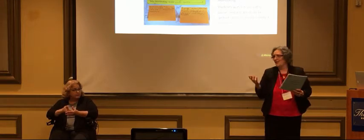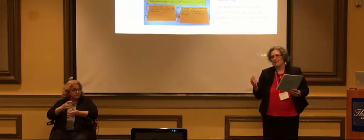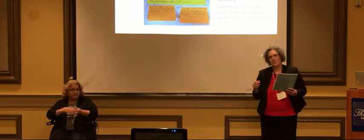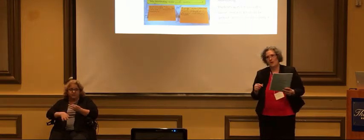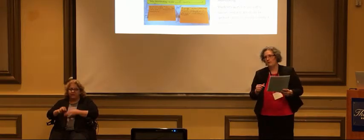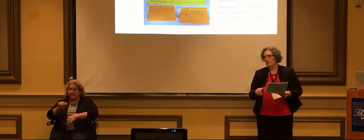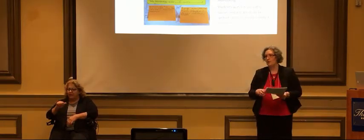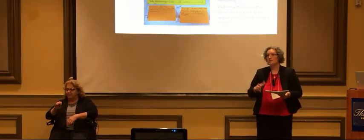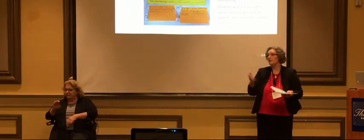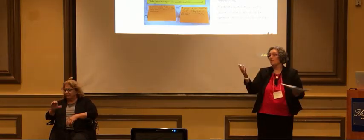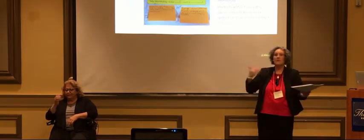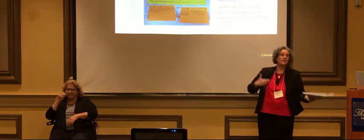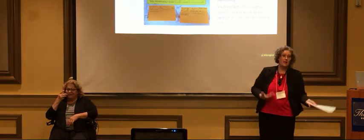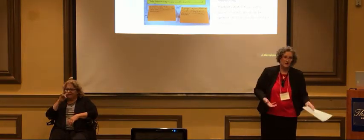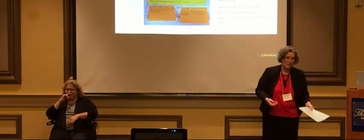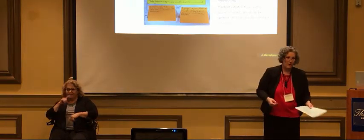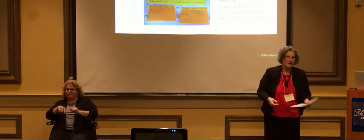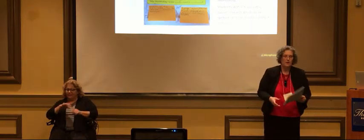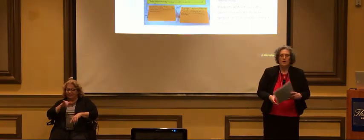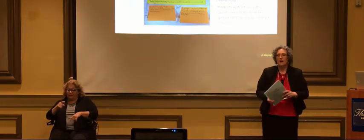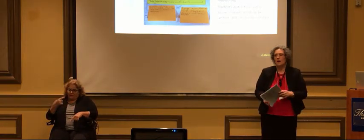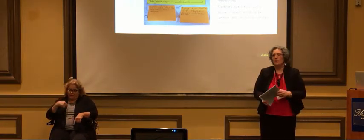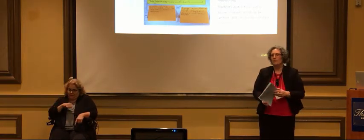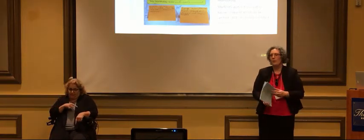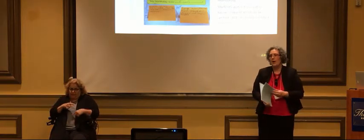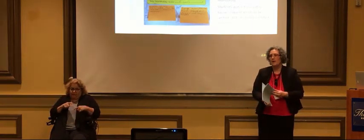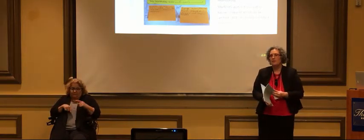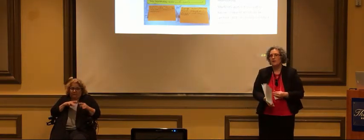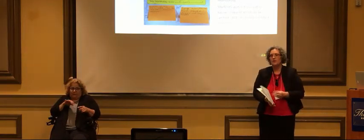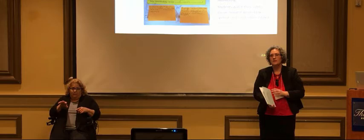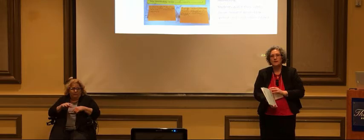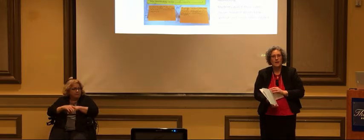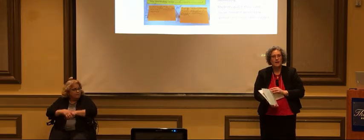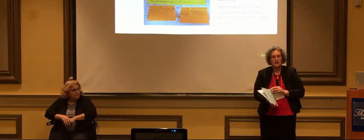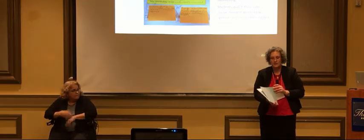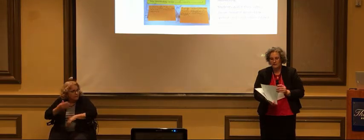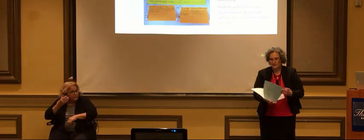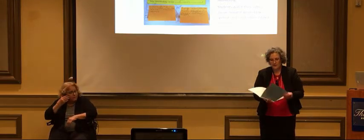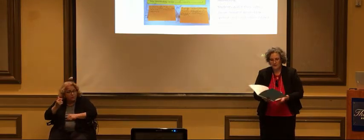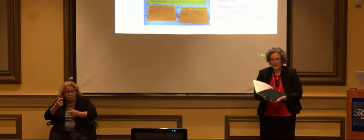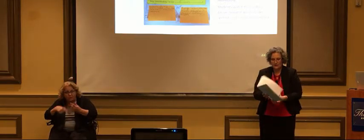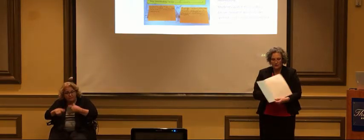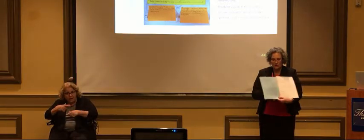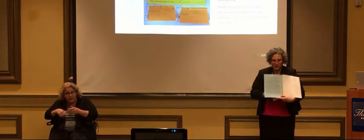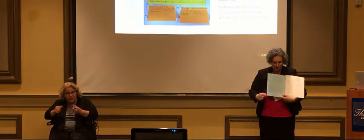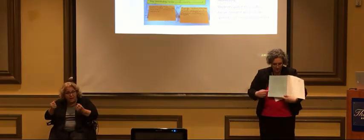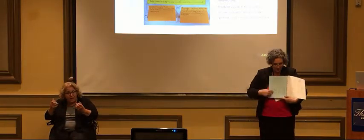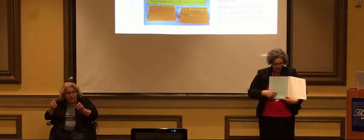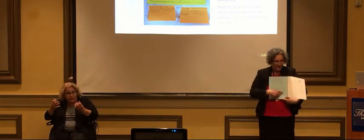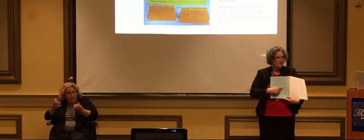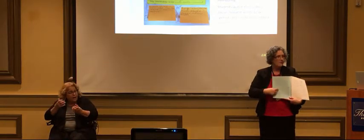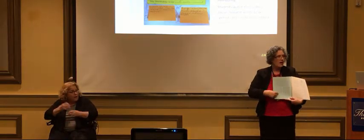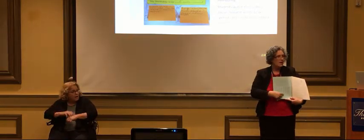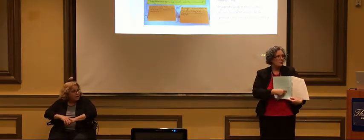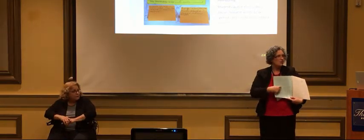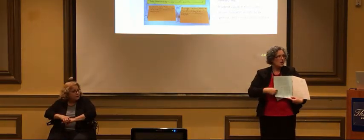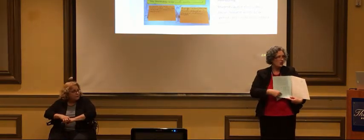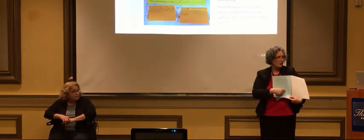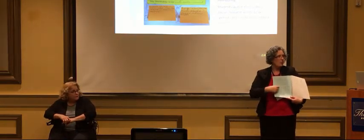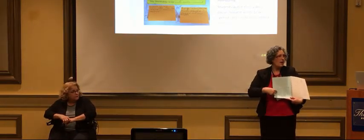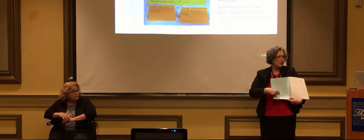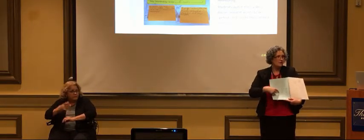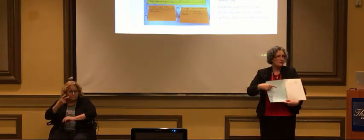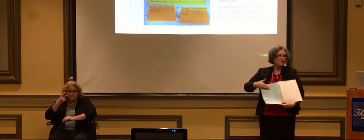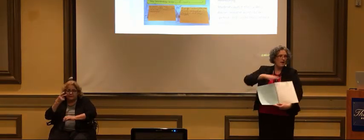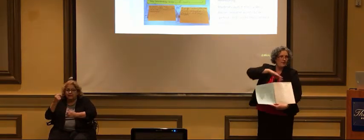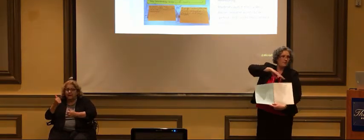you know, kids can't spell. You know, some of us can't spell. But if they know the sign, then they can look and find which